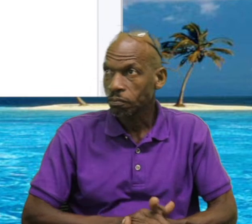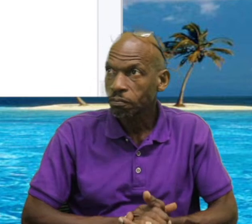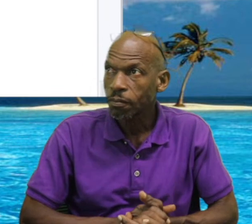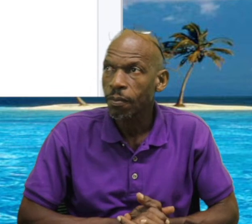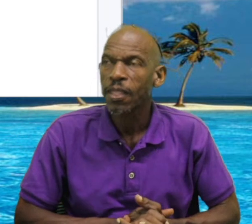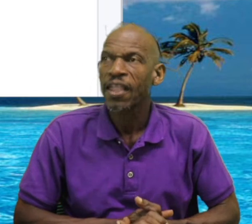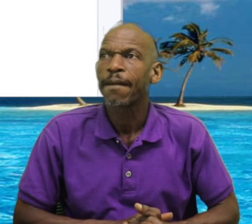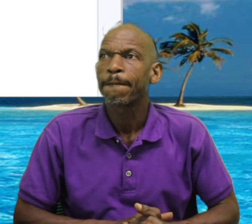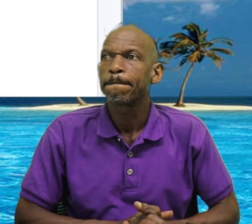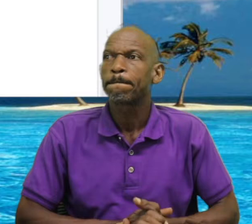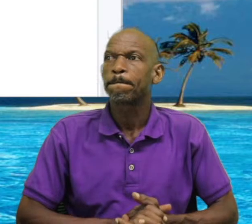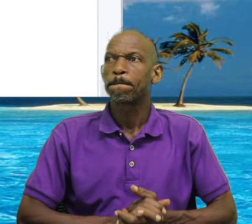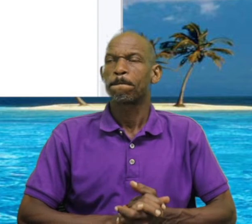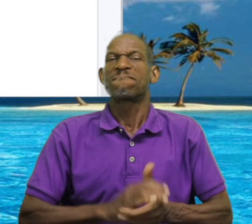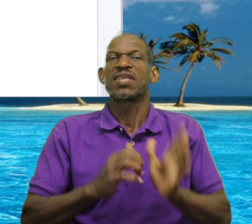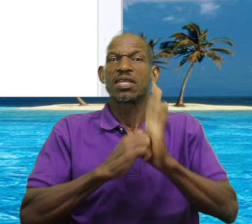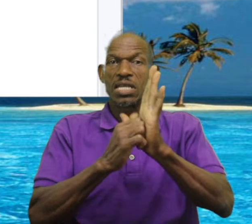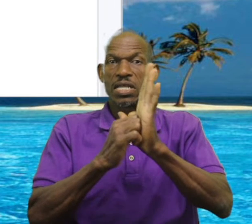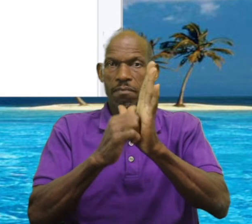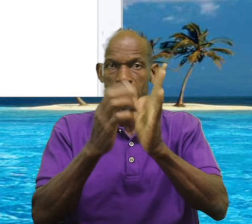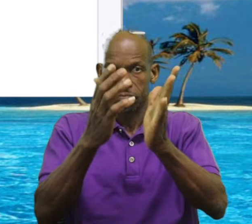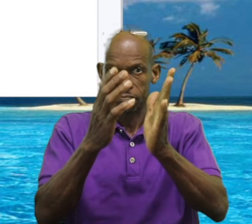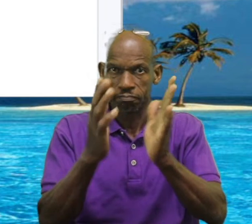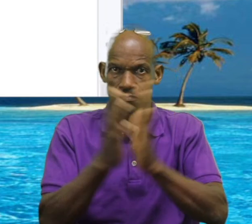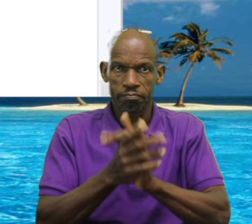And example of adjectives.